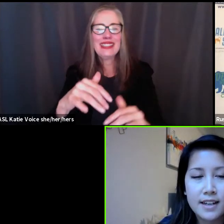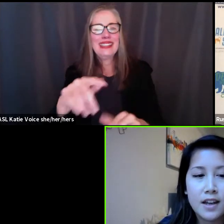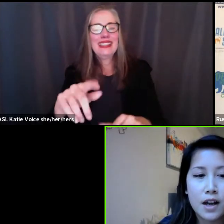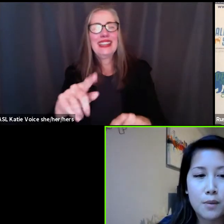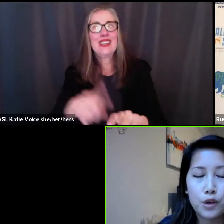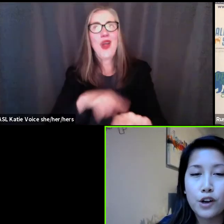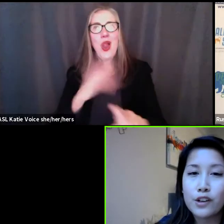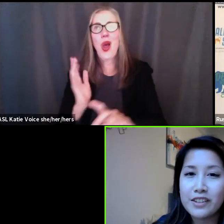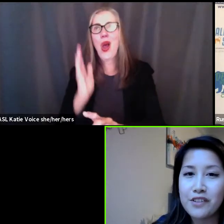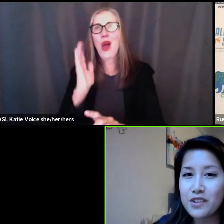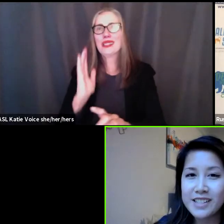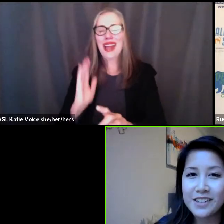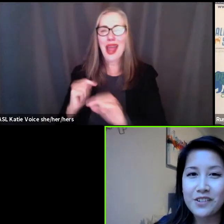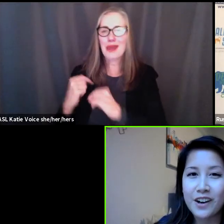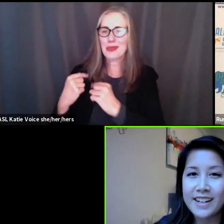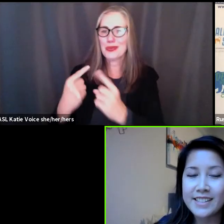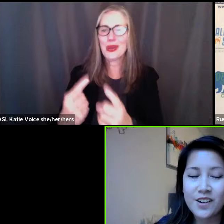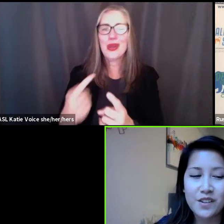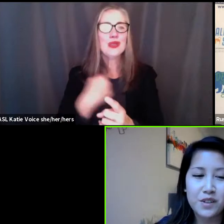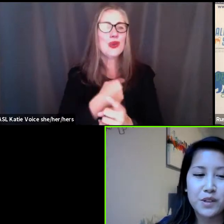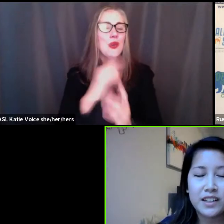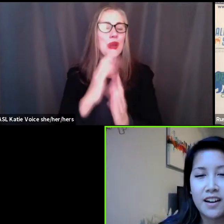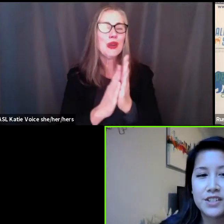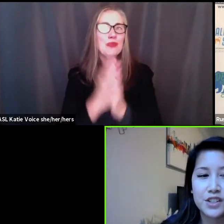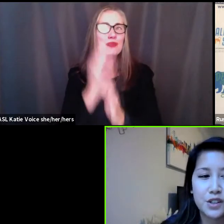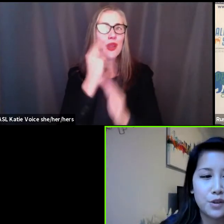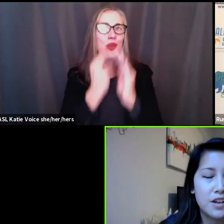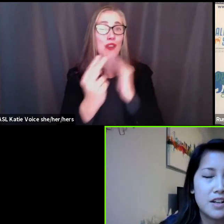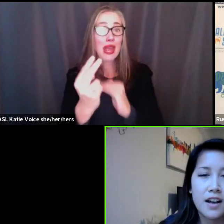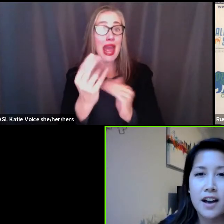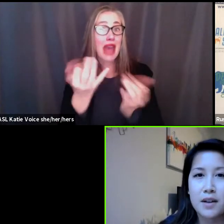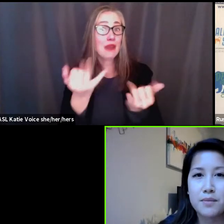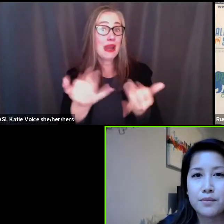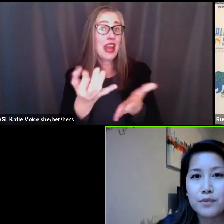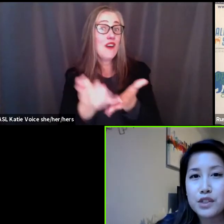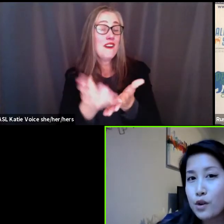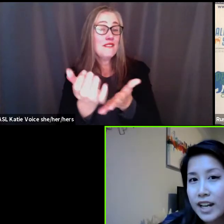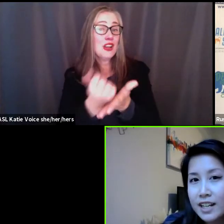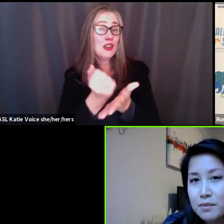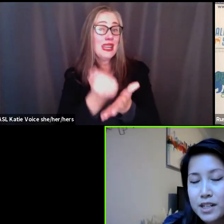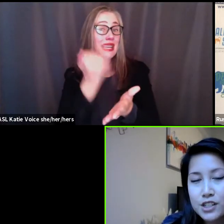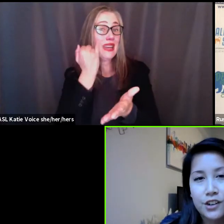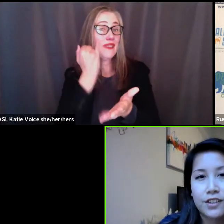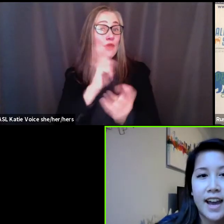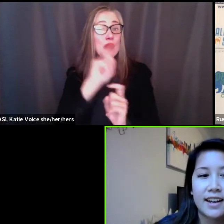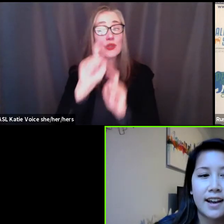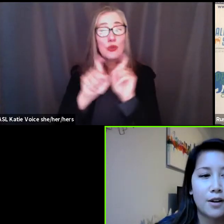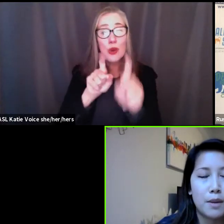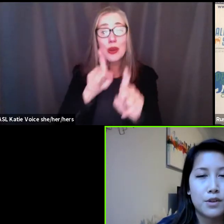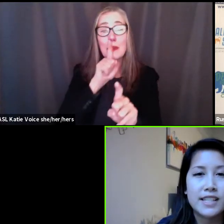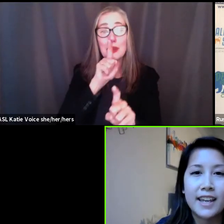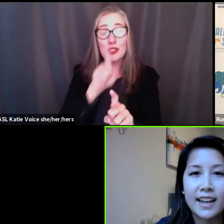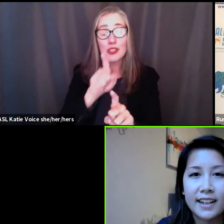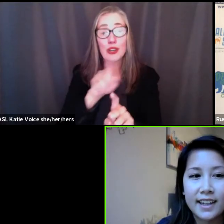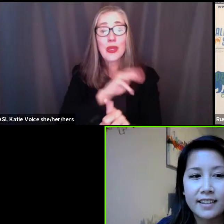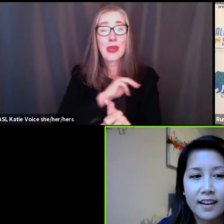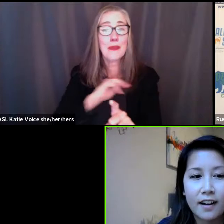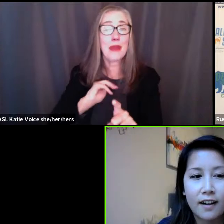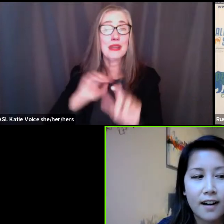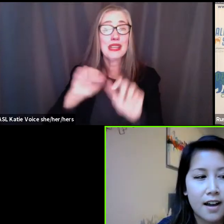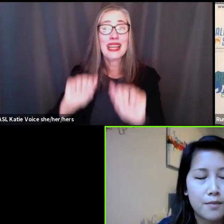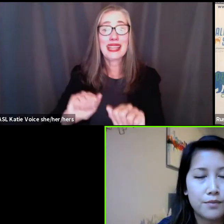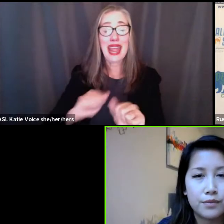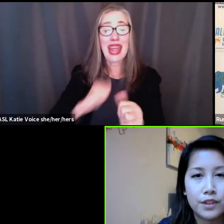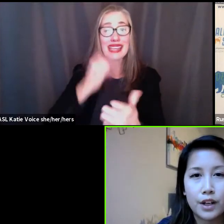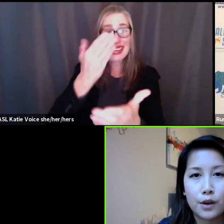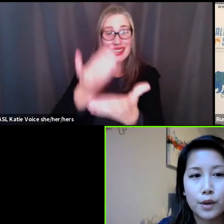to it. We're currently fundraising for it. So if you would love to donate and make sure that our members can get